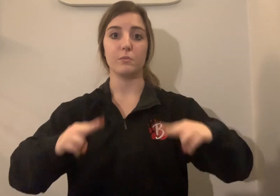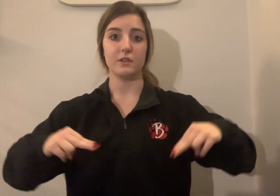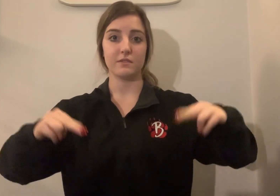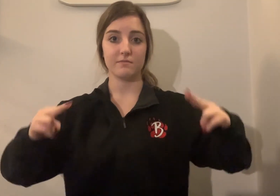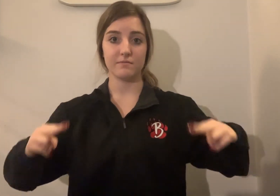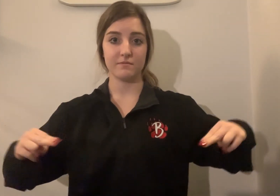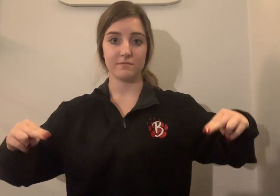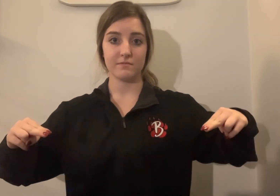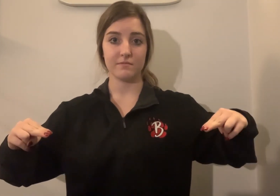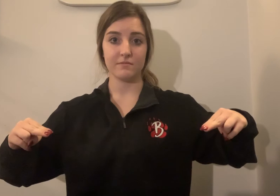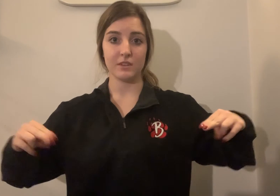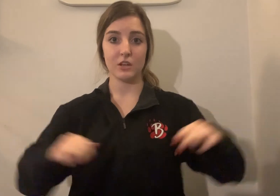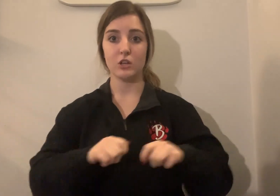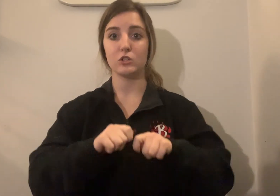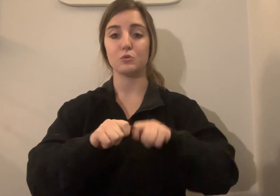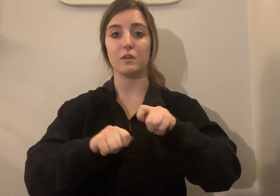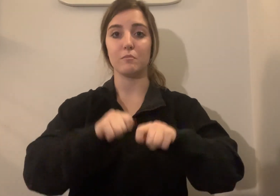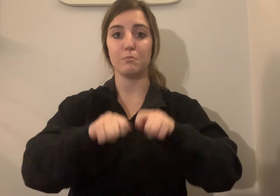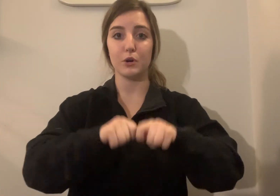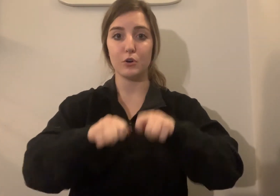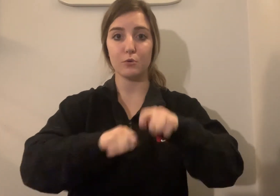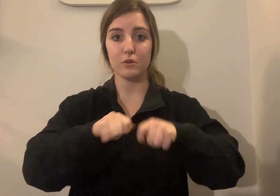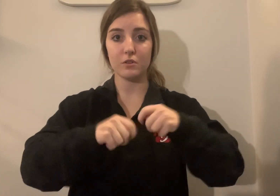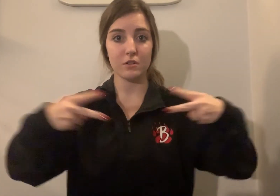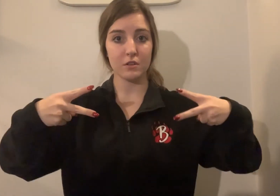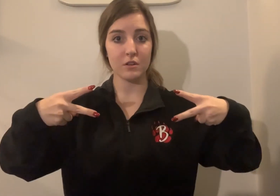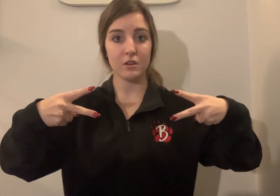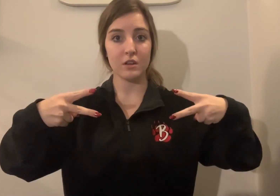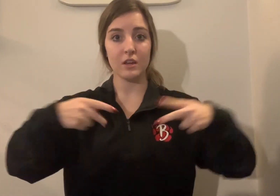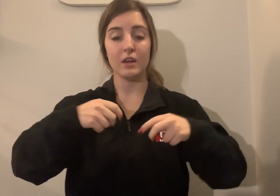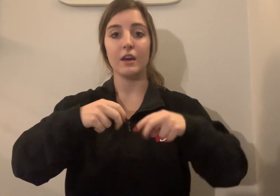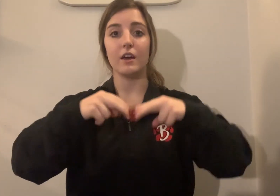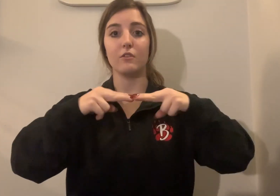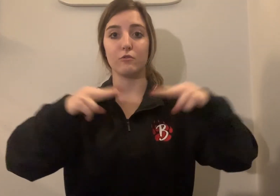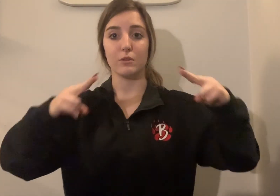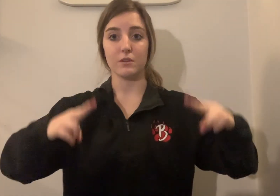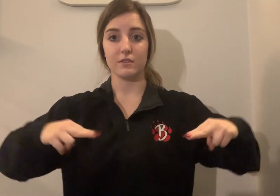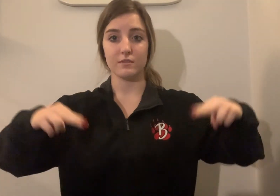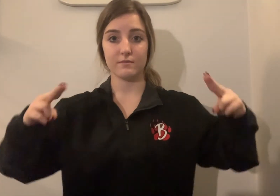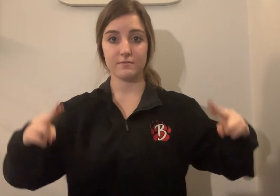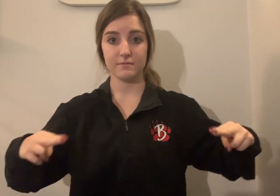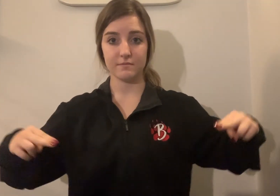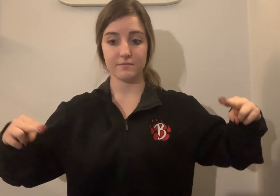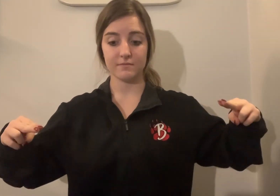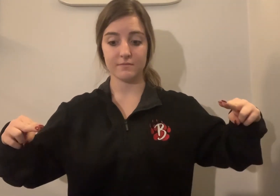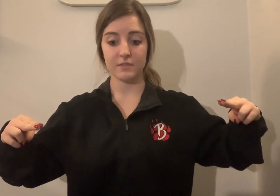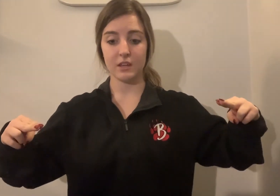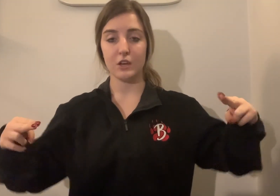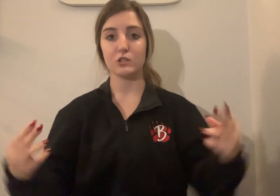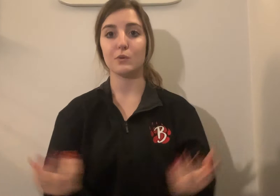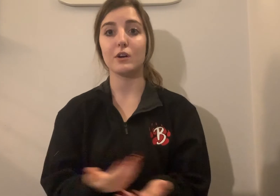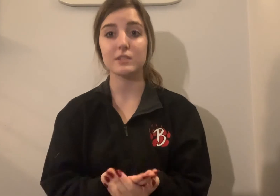Ribbon. So we have bow and ribbon. So all